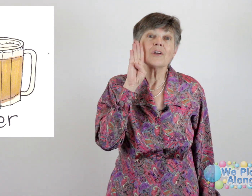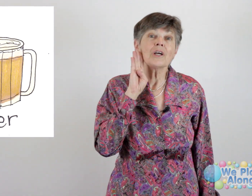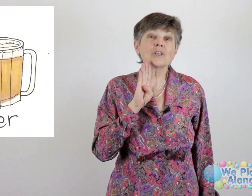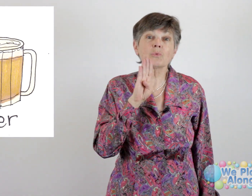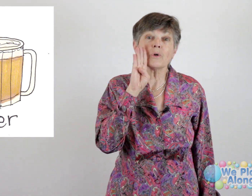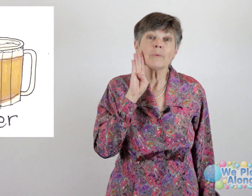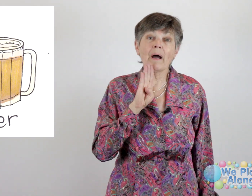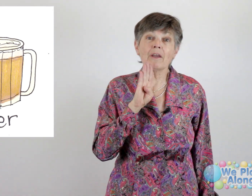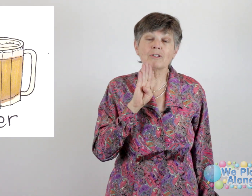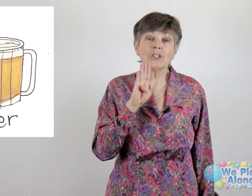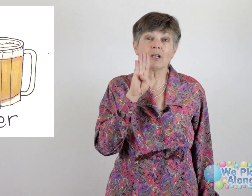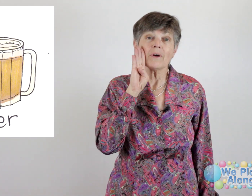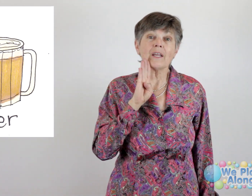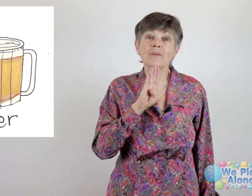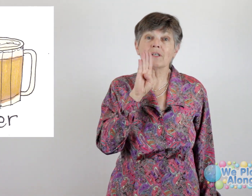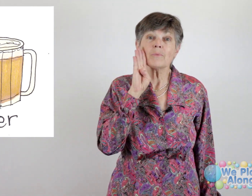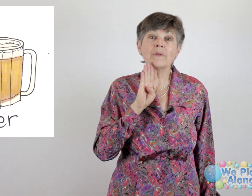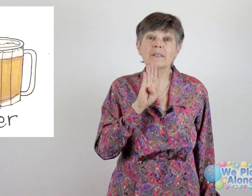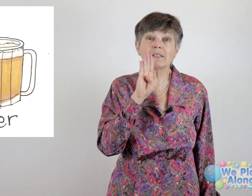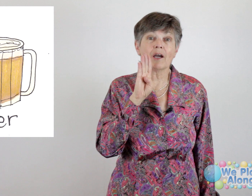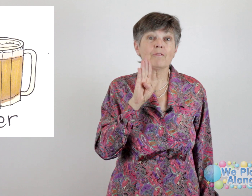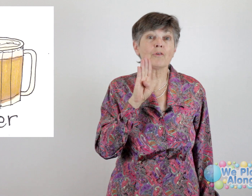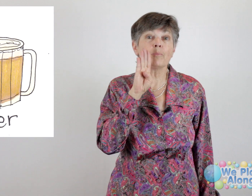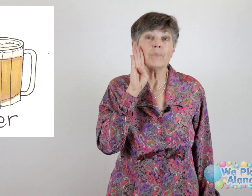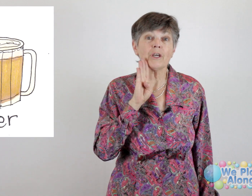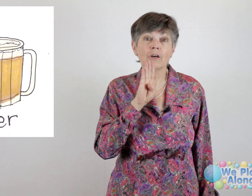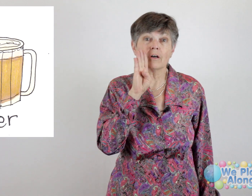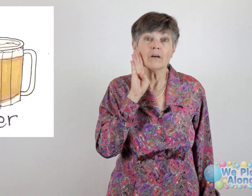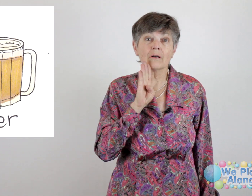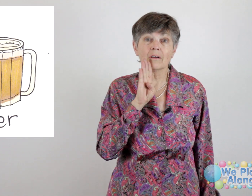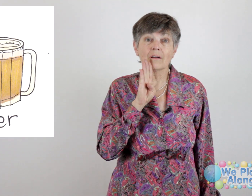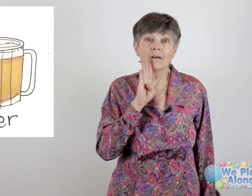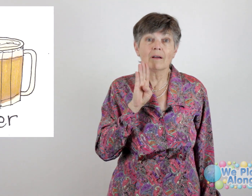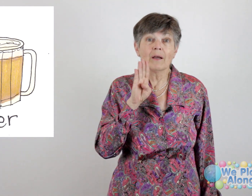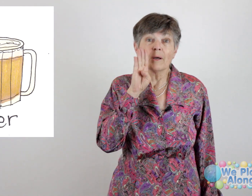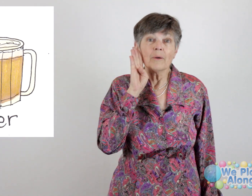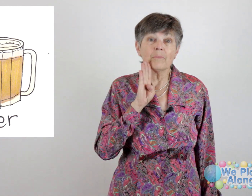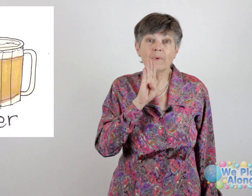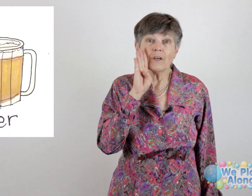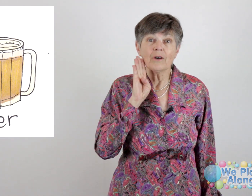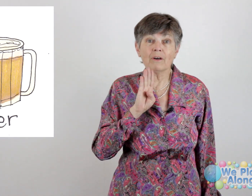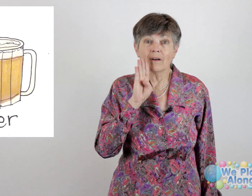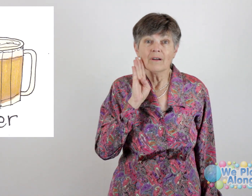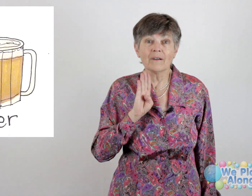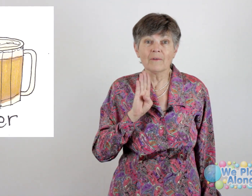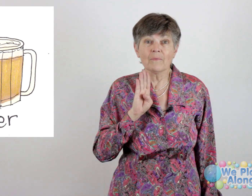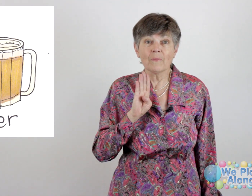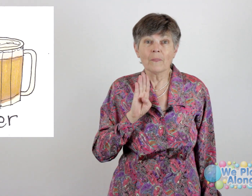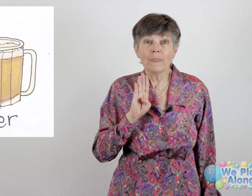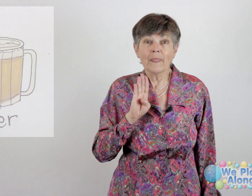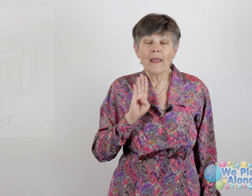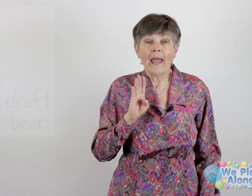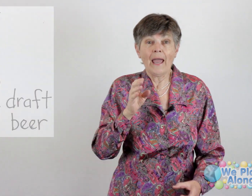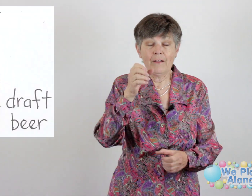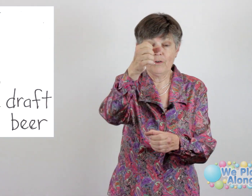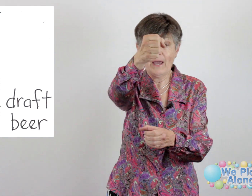going to swirl it by your cheek right here. This would be the sign for beer. Beer. And if you